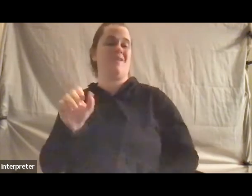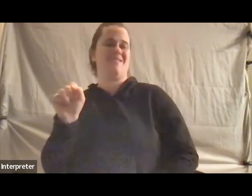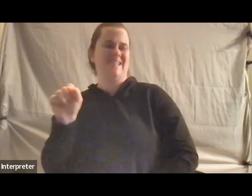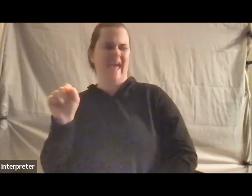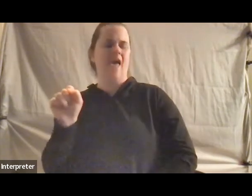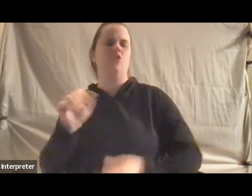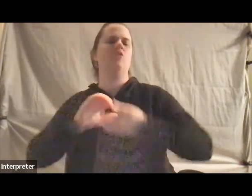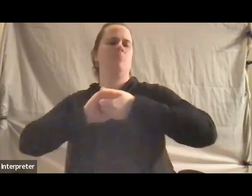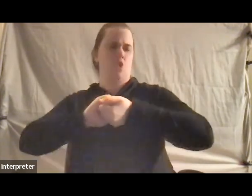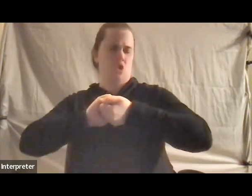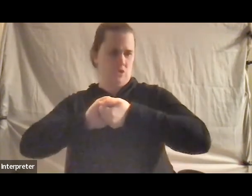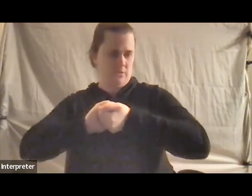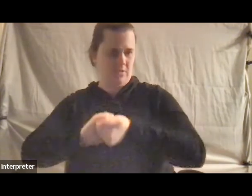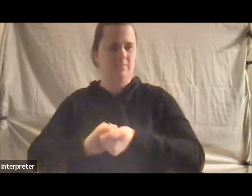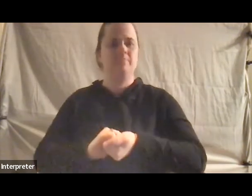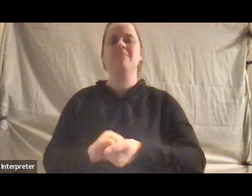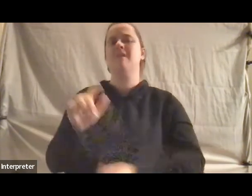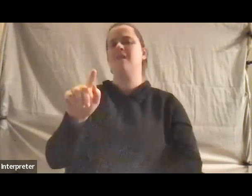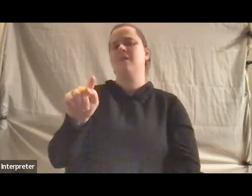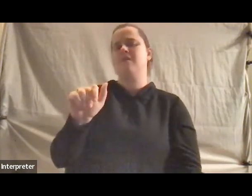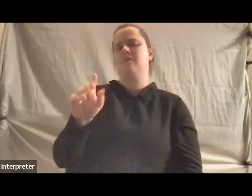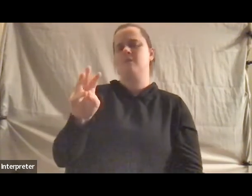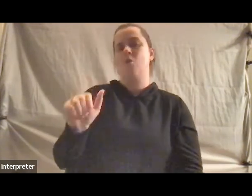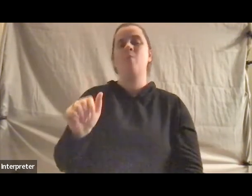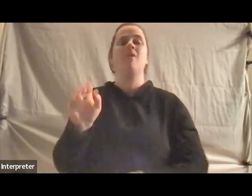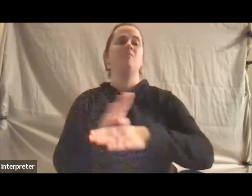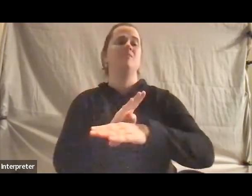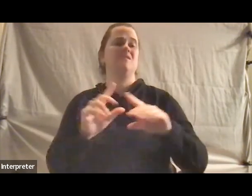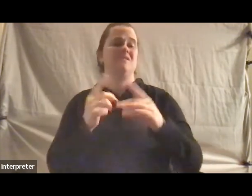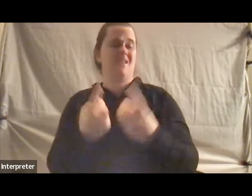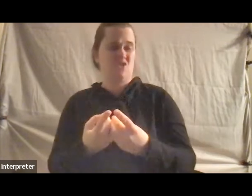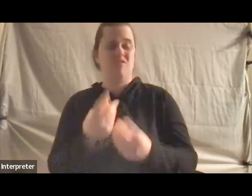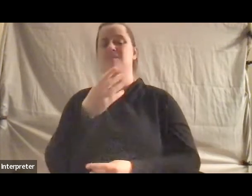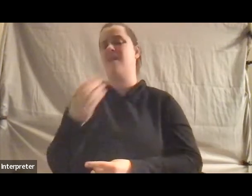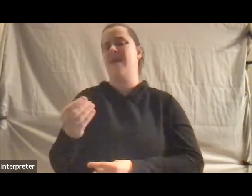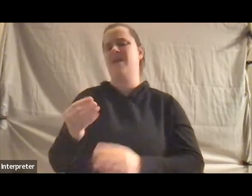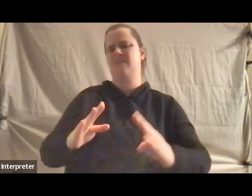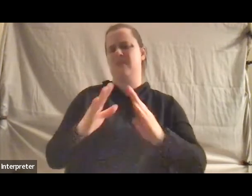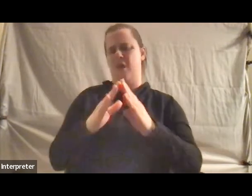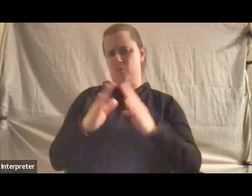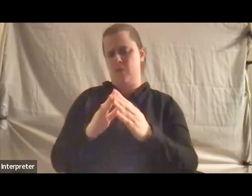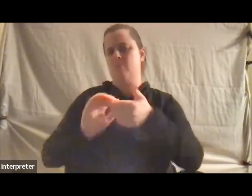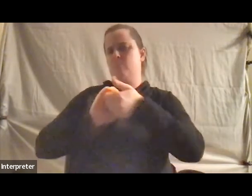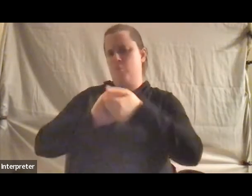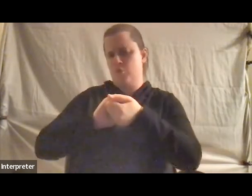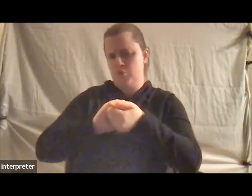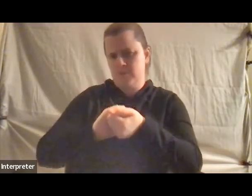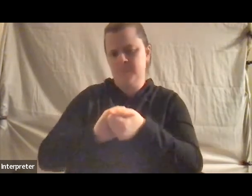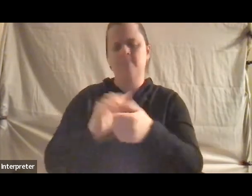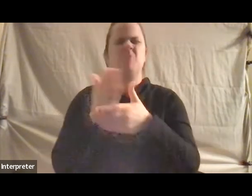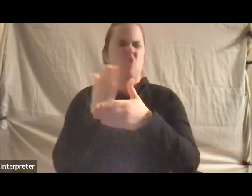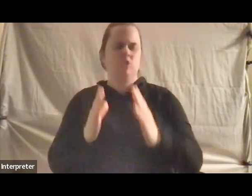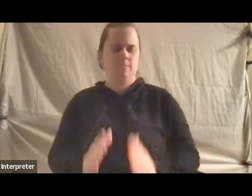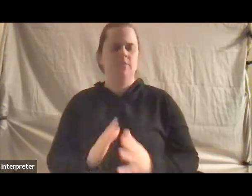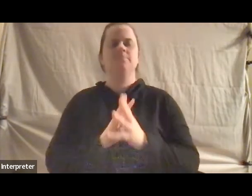with Tacoma's neighborhood business districts and the downtown Tacoma partnerships, as well as a number of Tacoma's small businesses